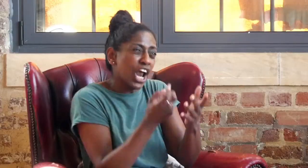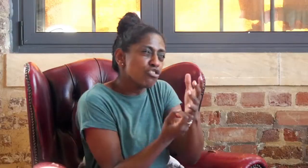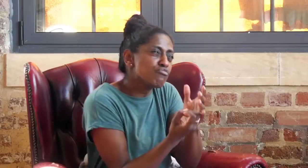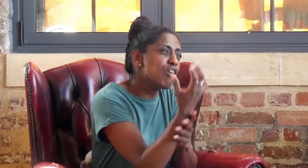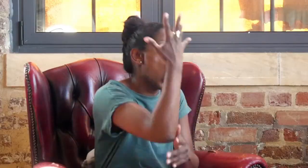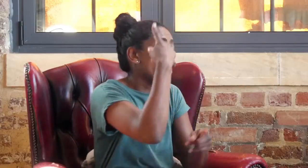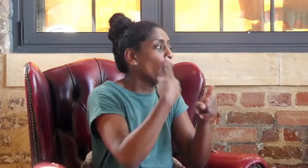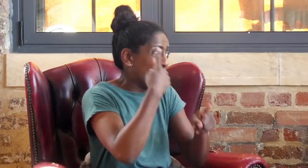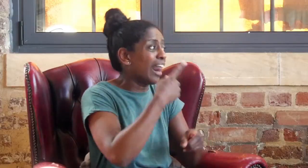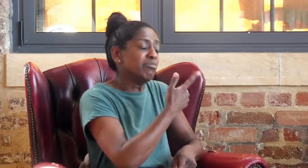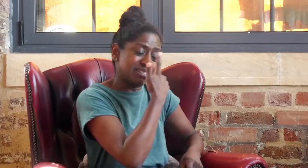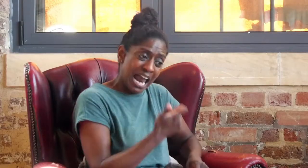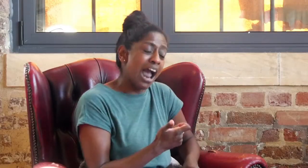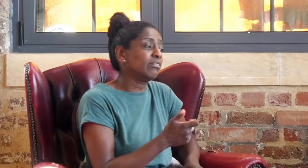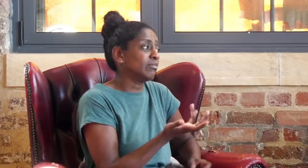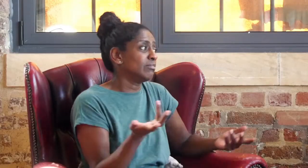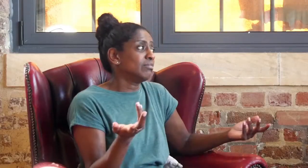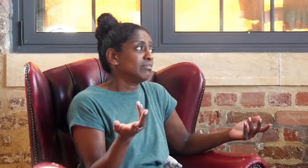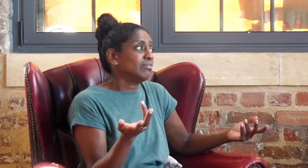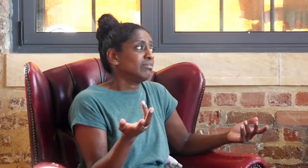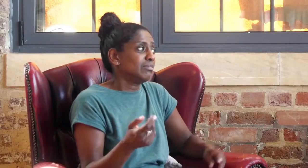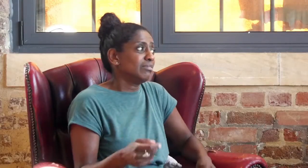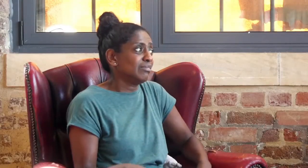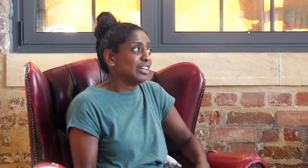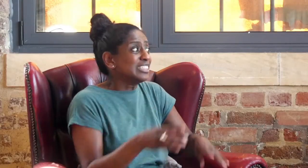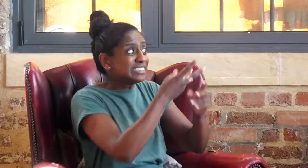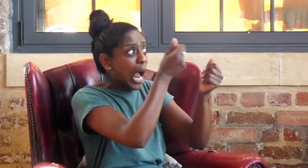grow? I really, really want this to grow. And then just don't look.